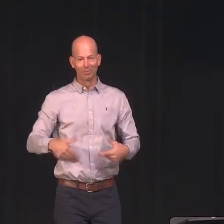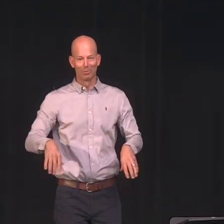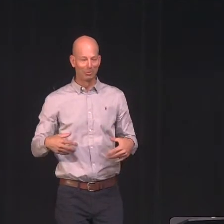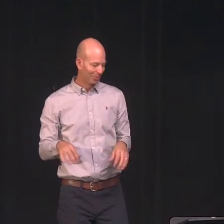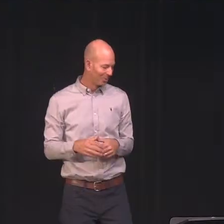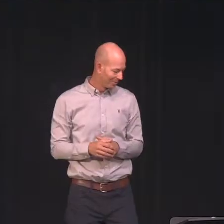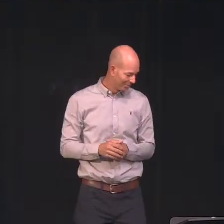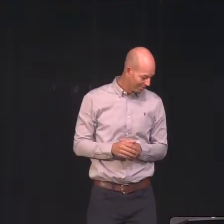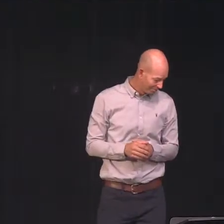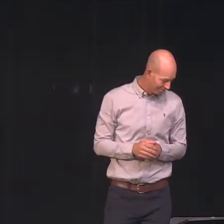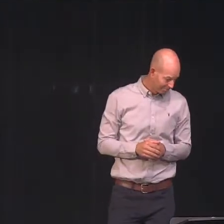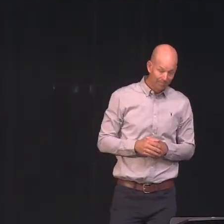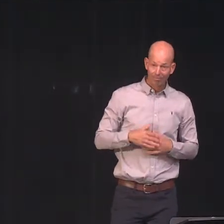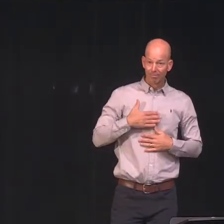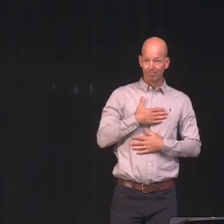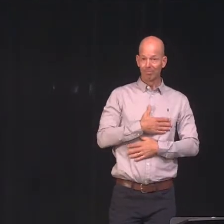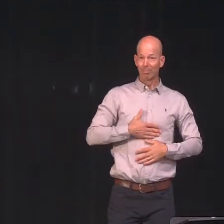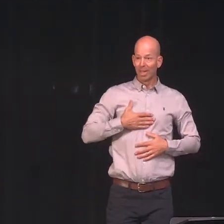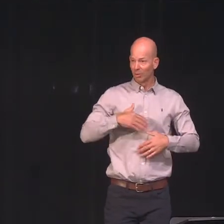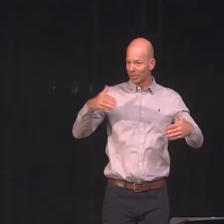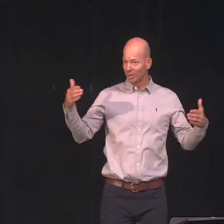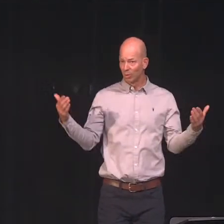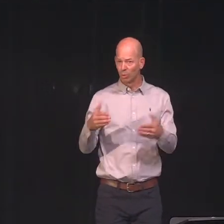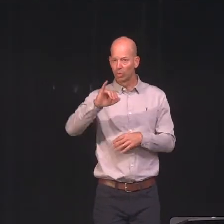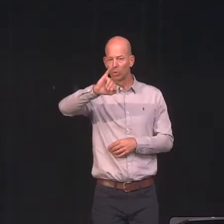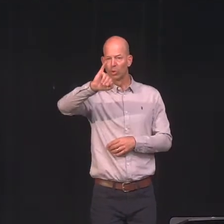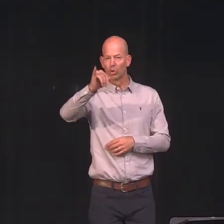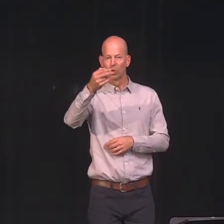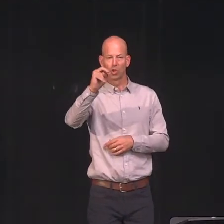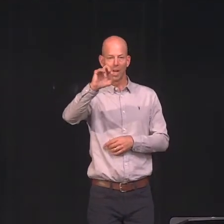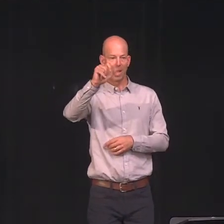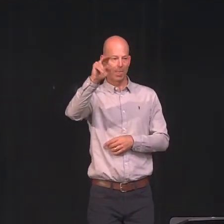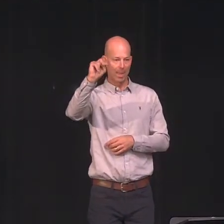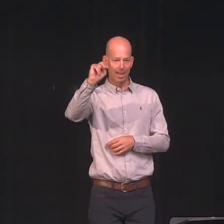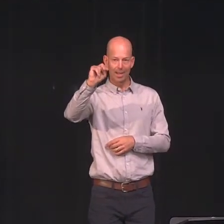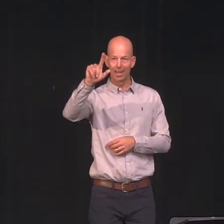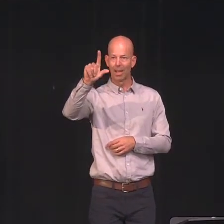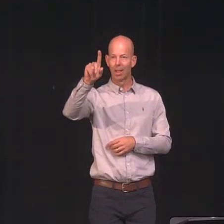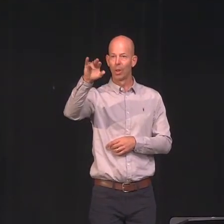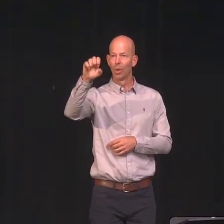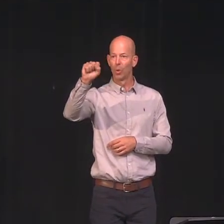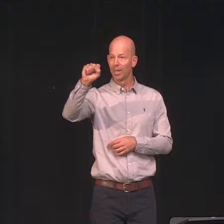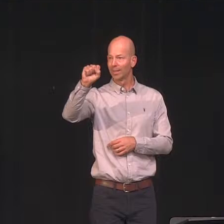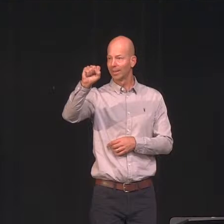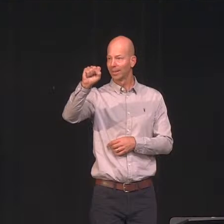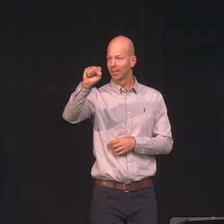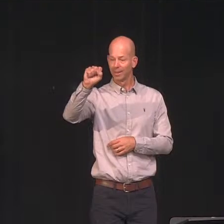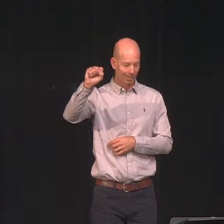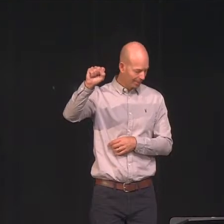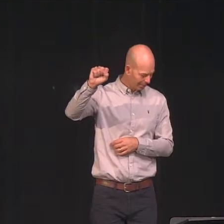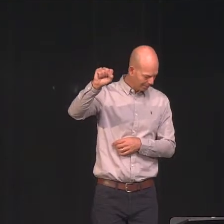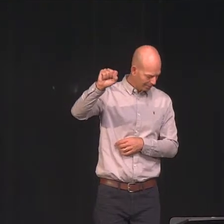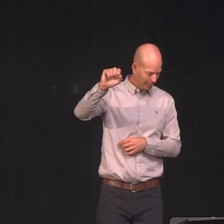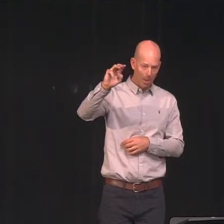role in us winning that competition. It is my pleasure to introduce Jonathan